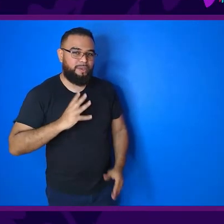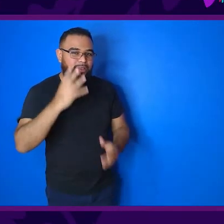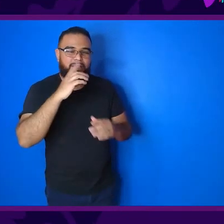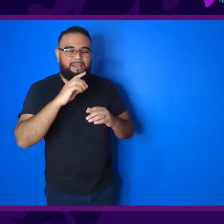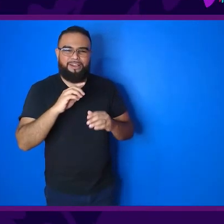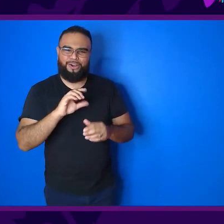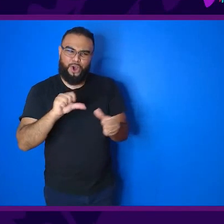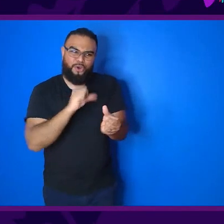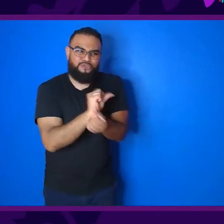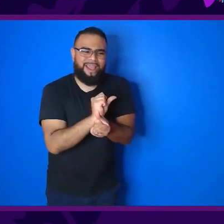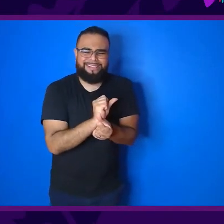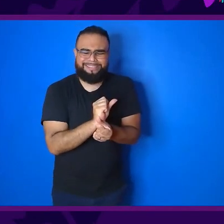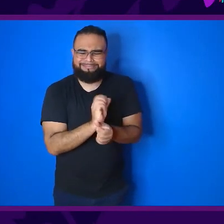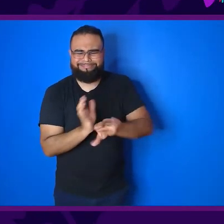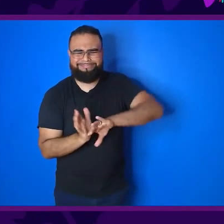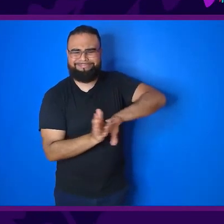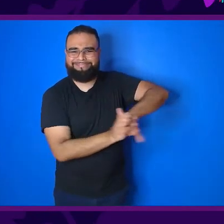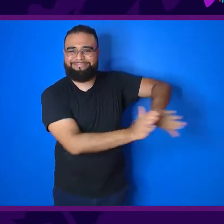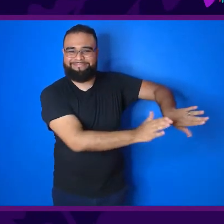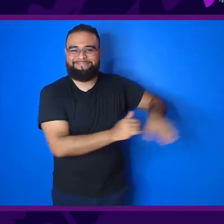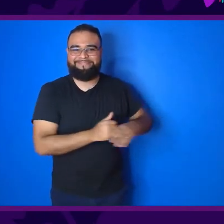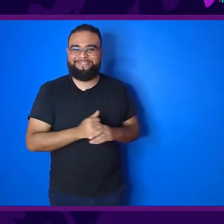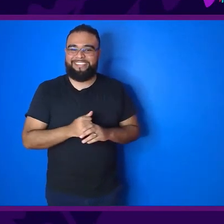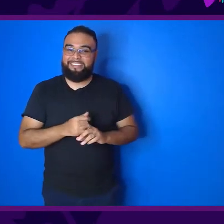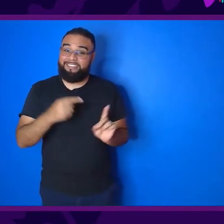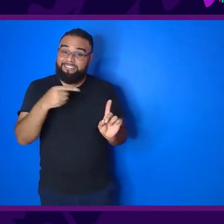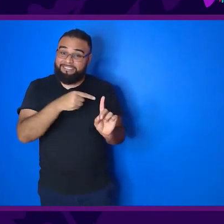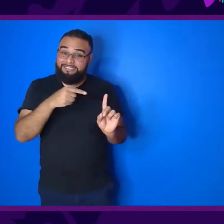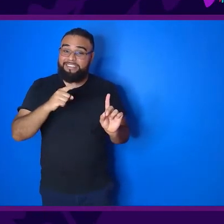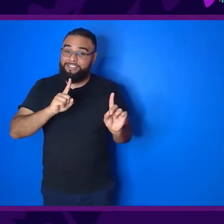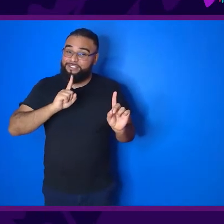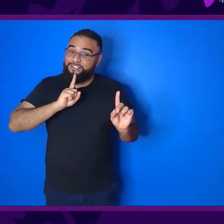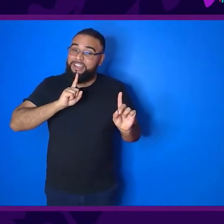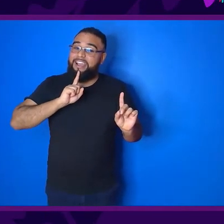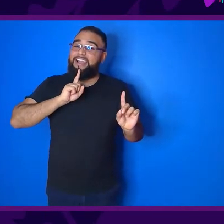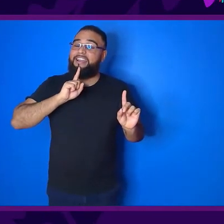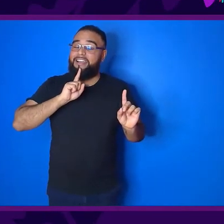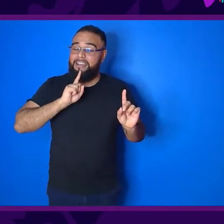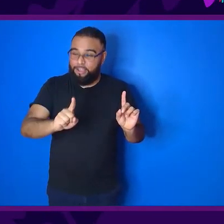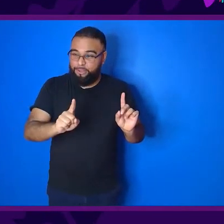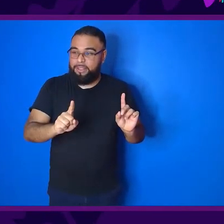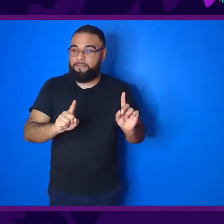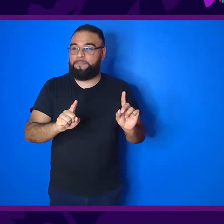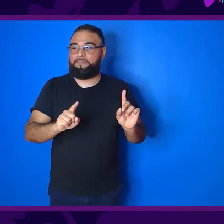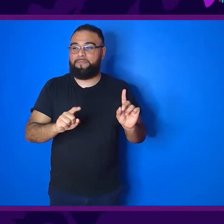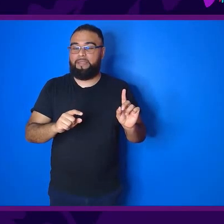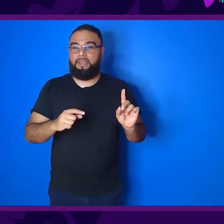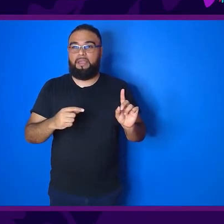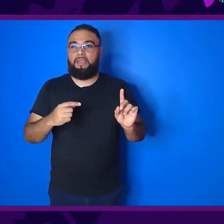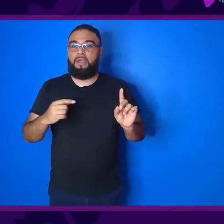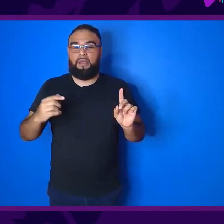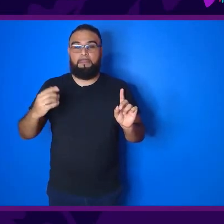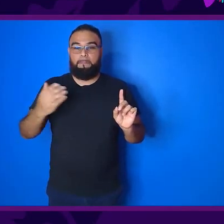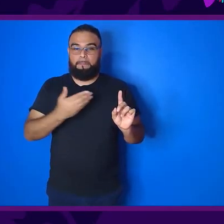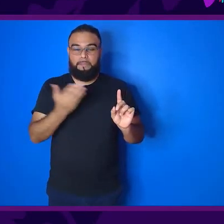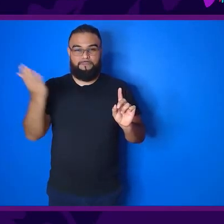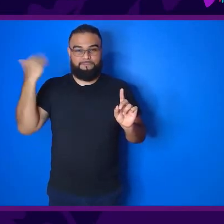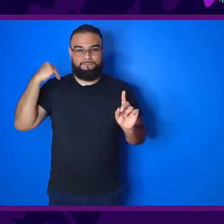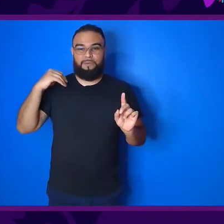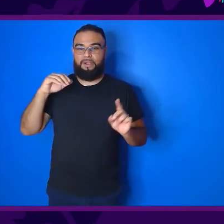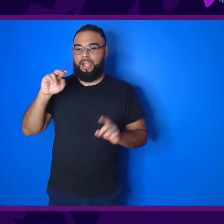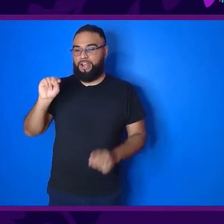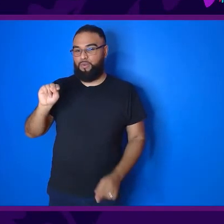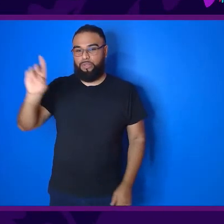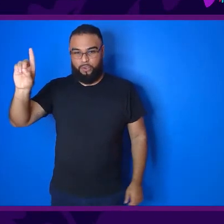But that she actually... And when we were over there in North Dakota at Standing Rock,